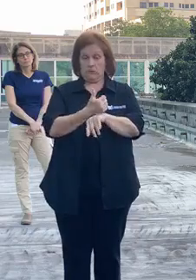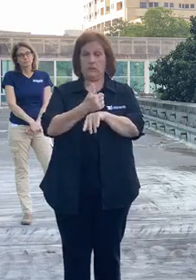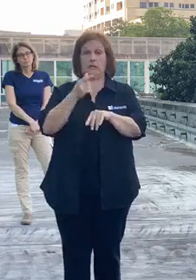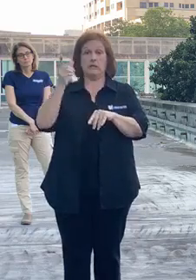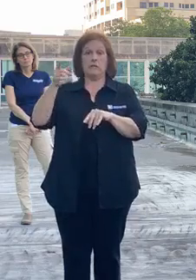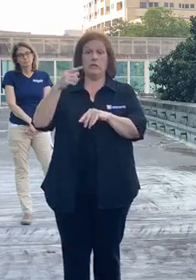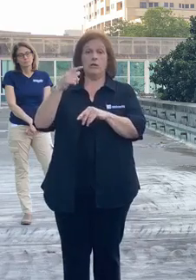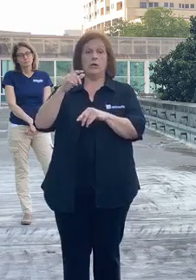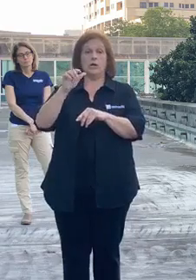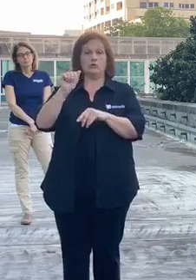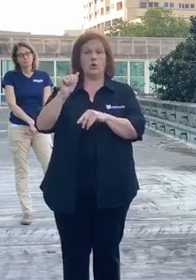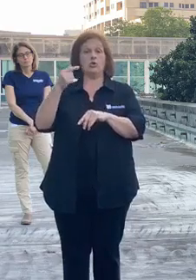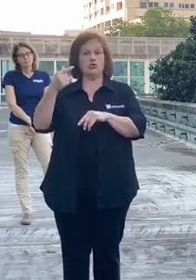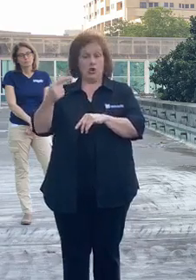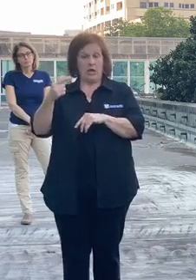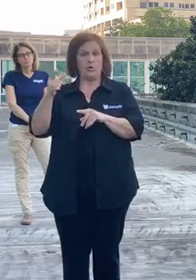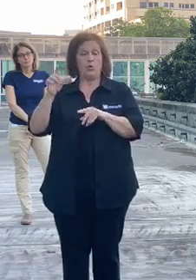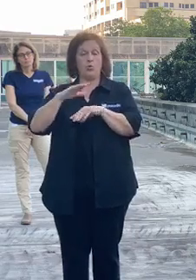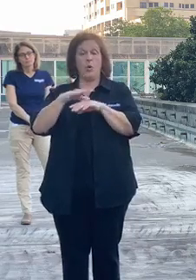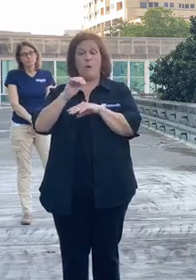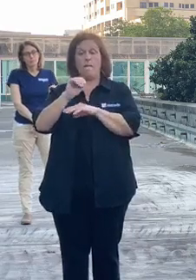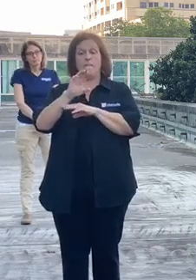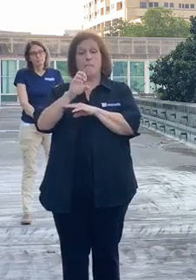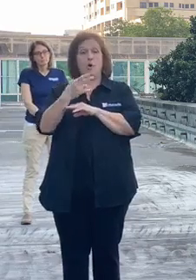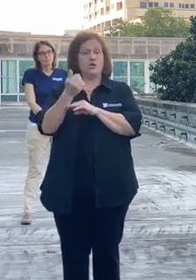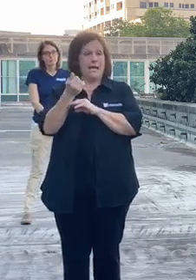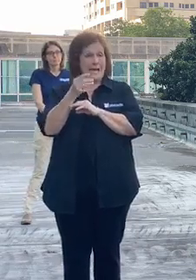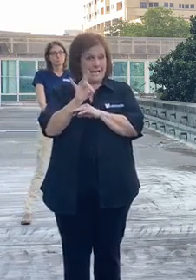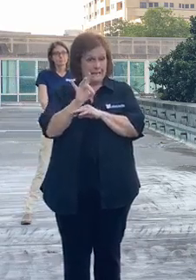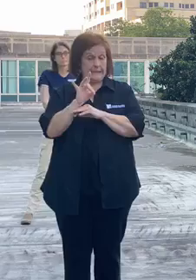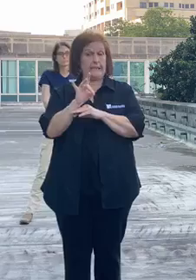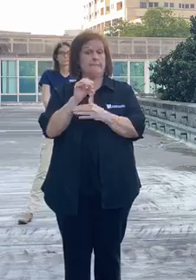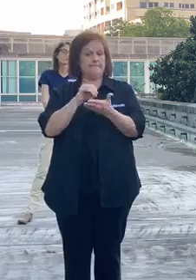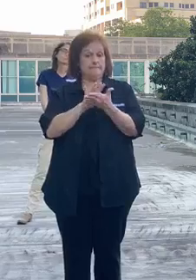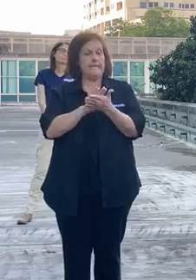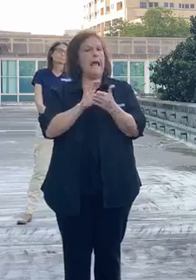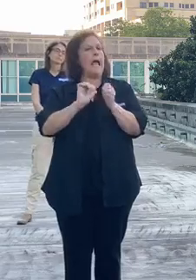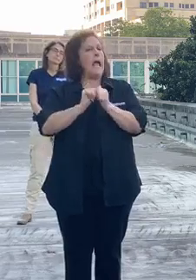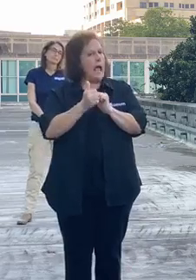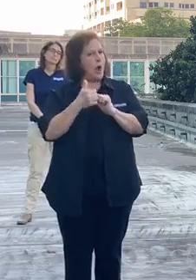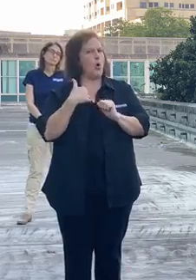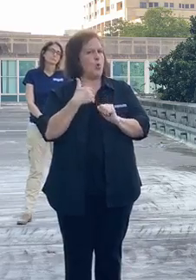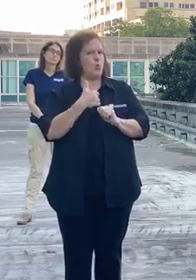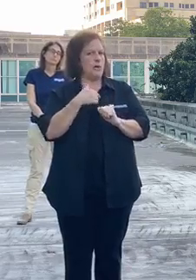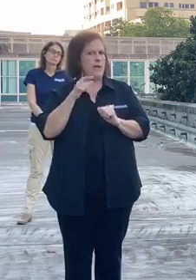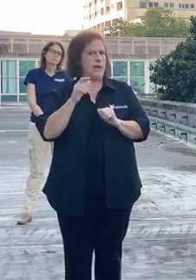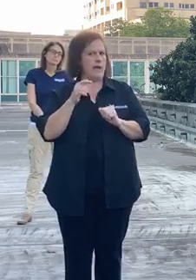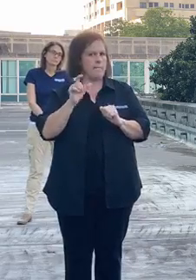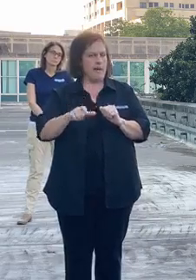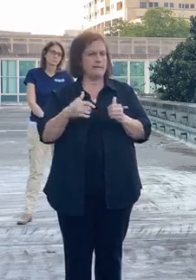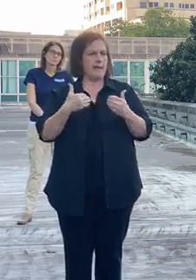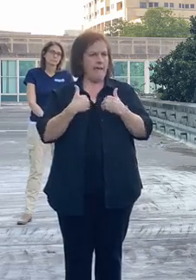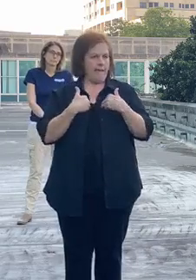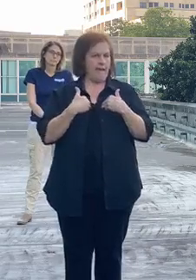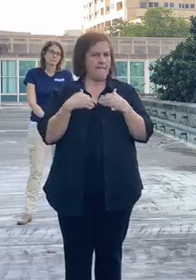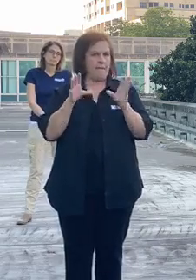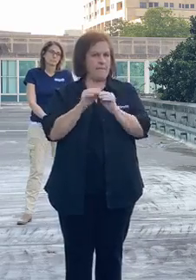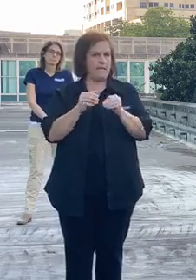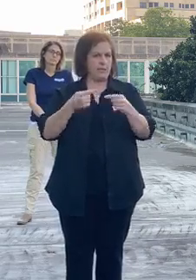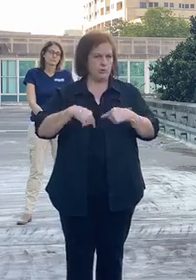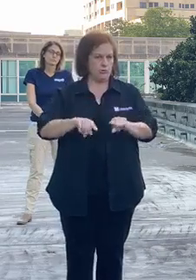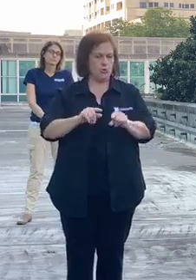General opinion, which he put out on March 18th, as to how public bodies are to proceed with public meetings during this